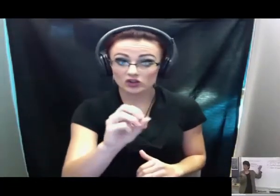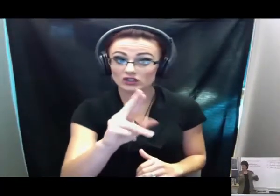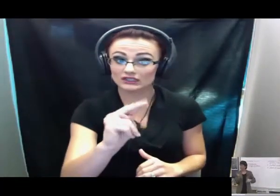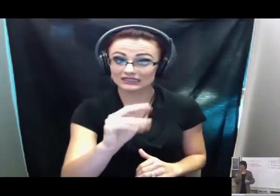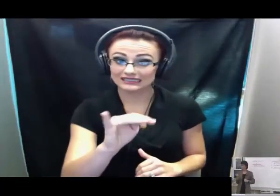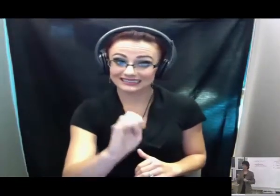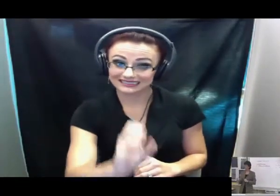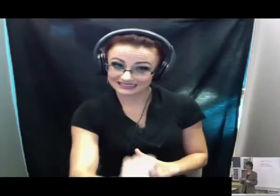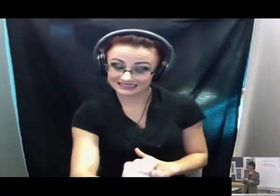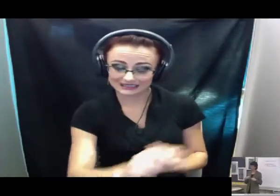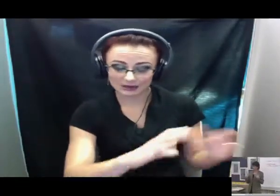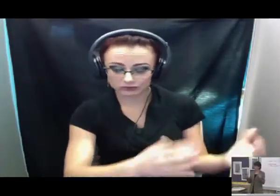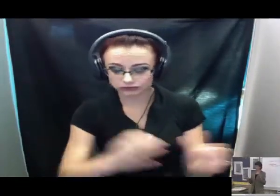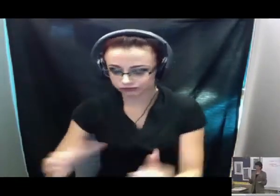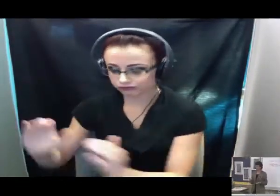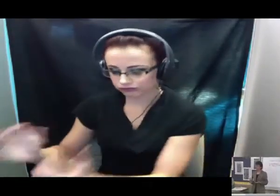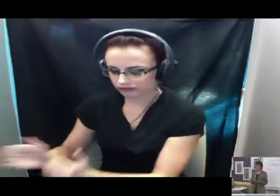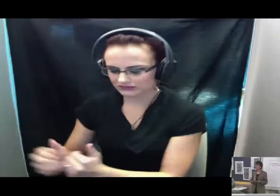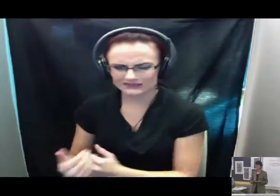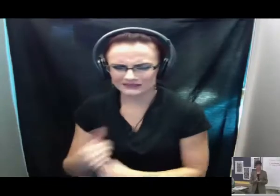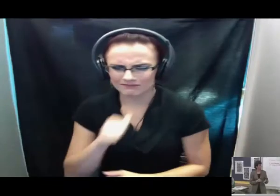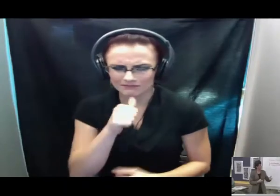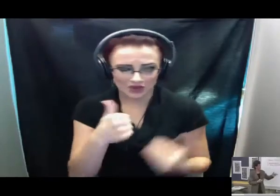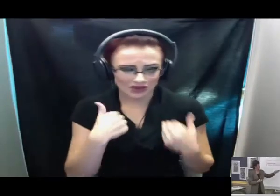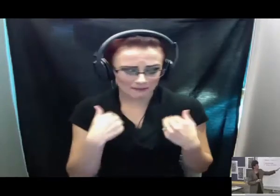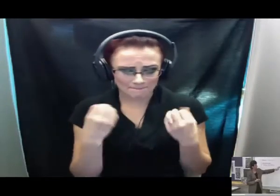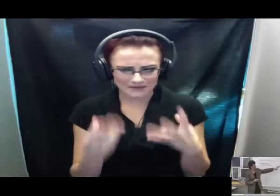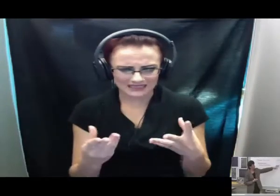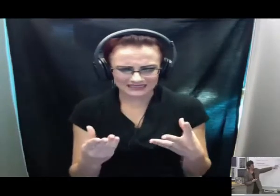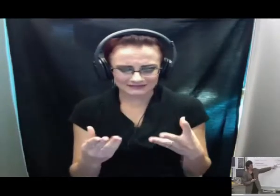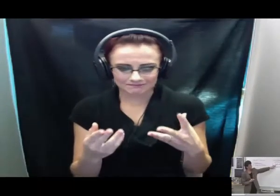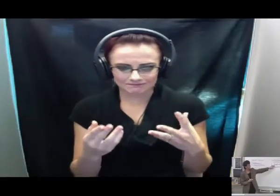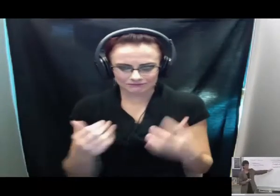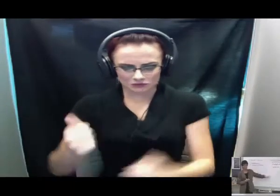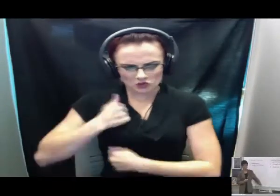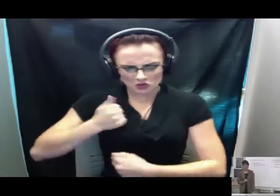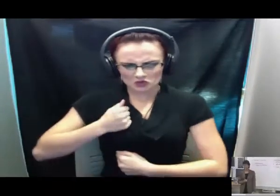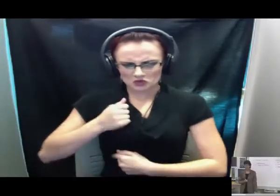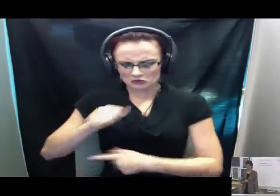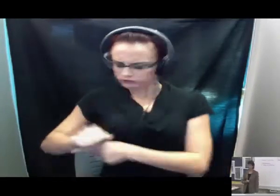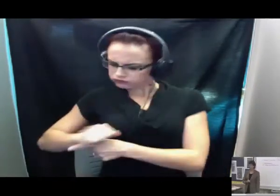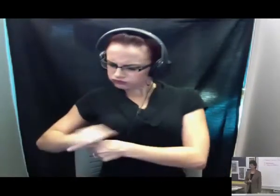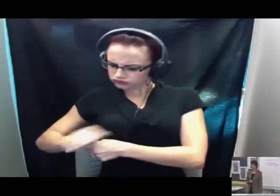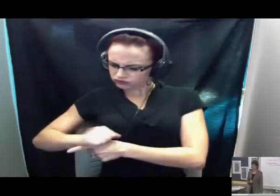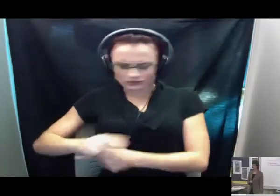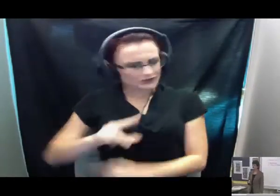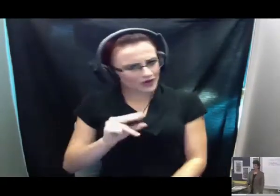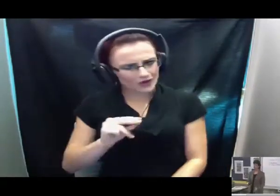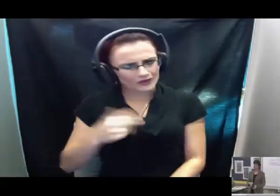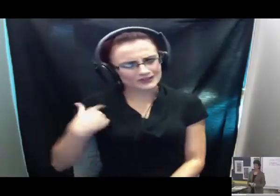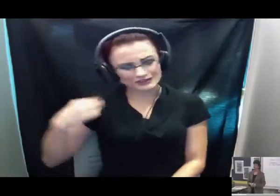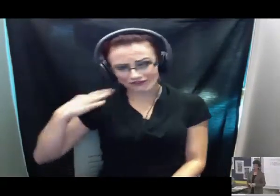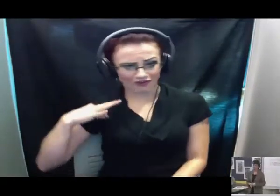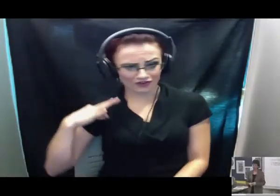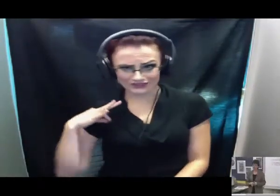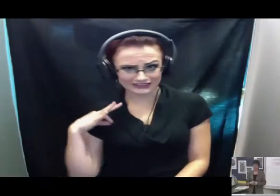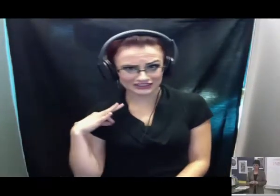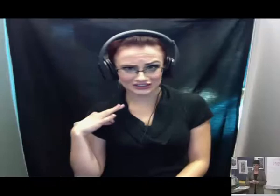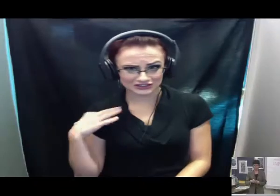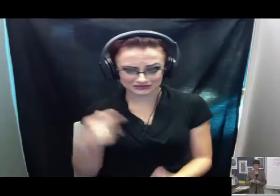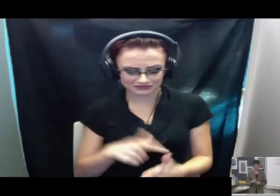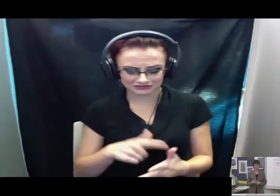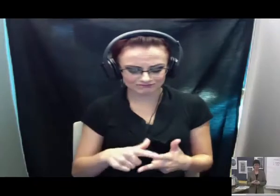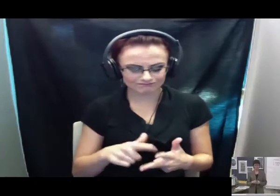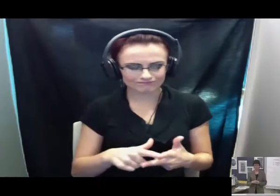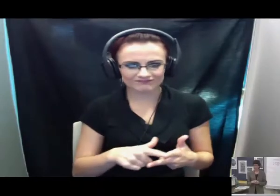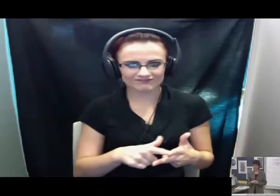well-trained soldiers. They were just volunteers. And they lacked supplies. Didn't have enough money coming in to keep them